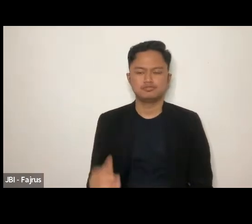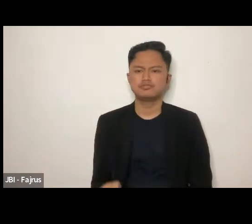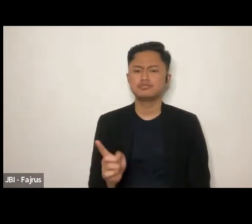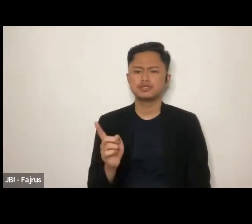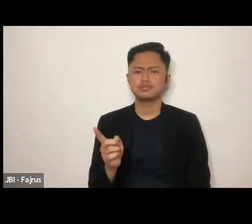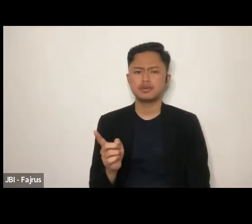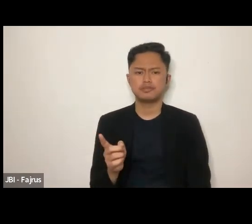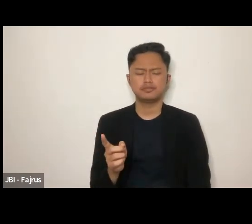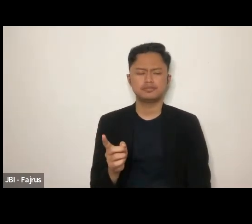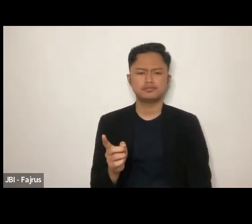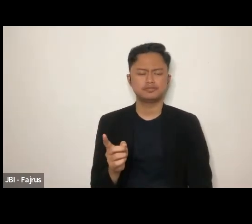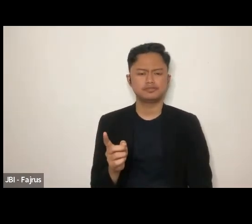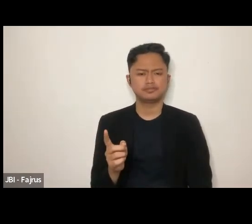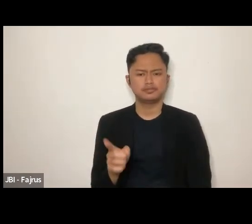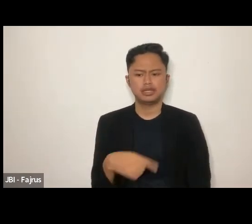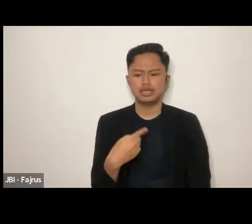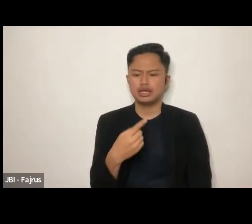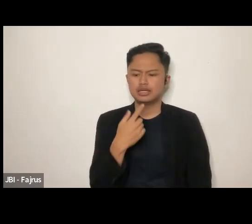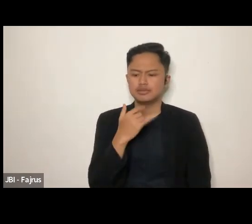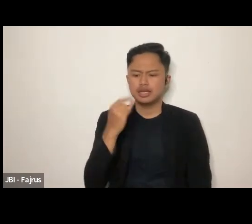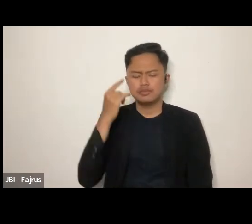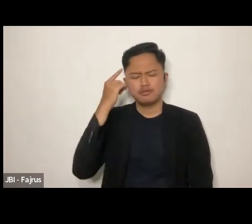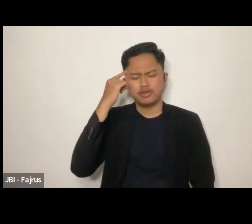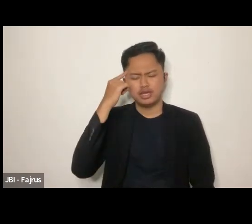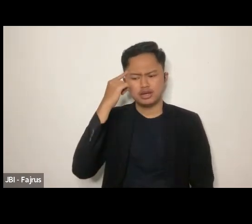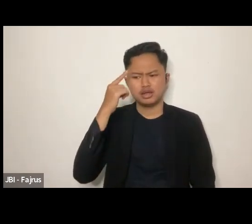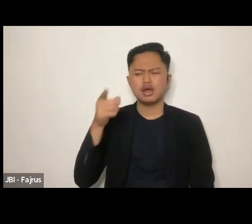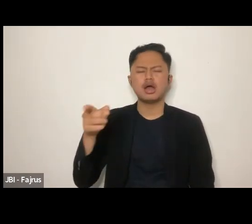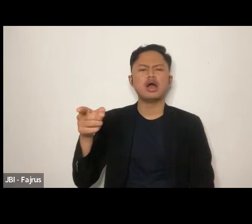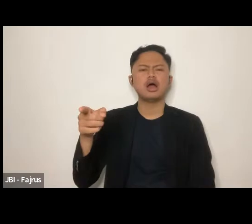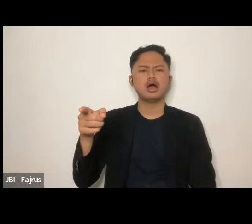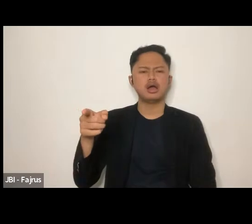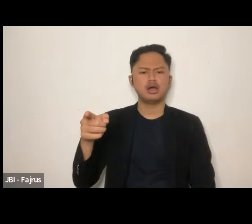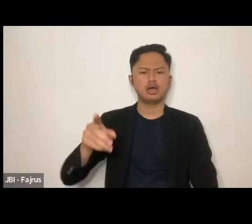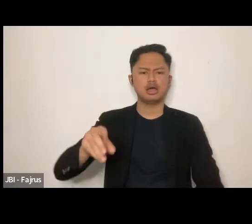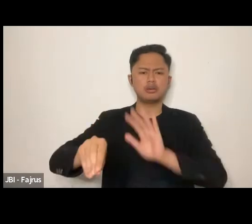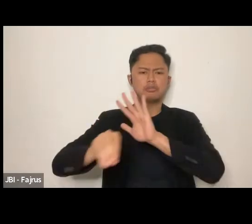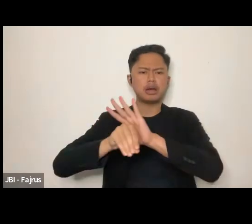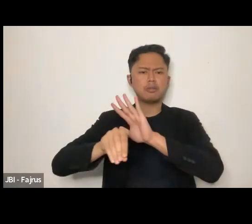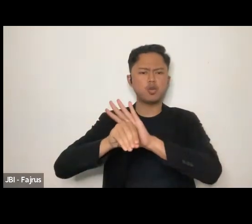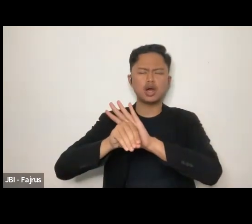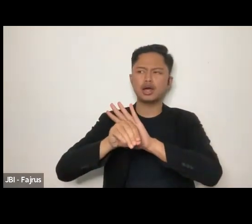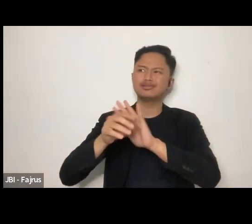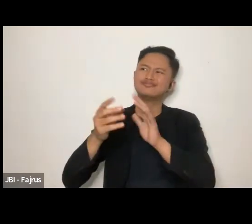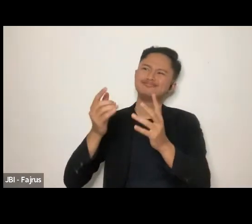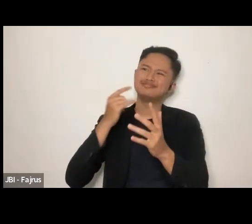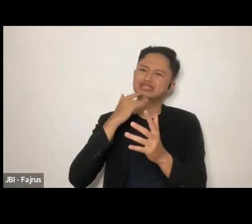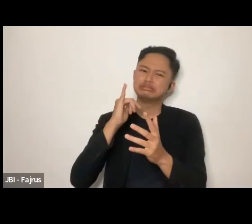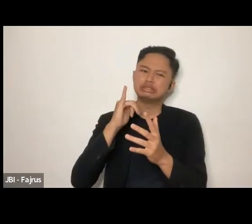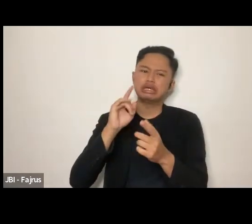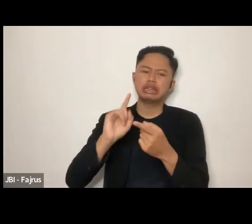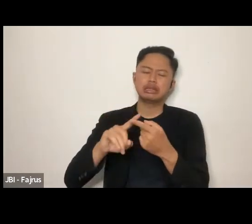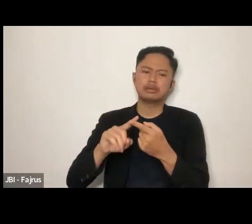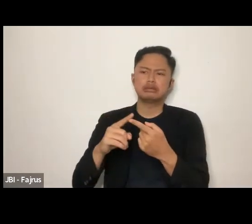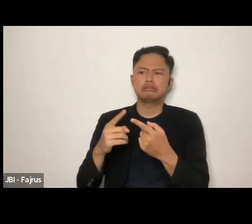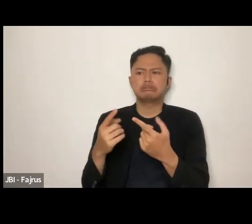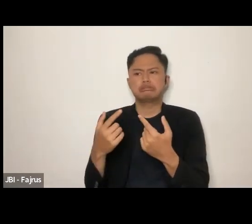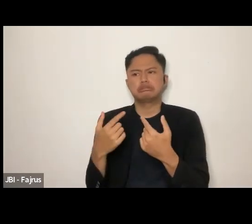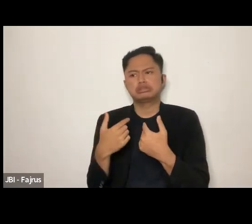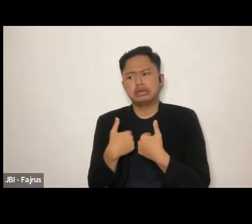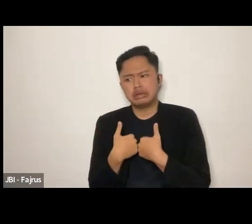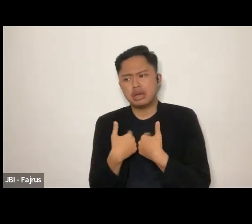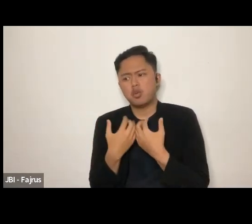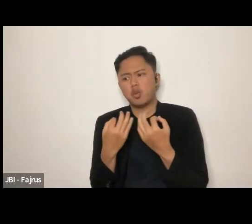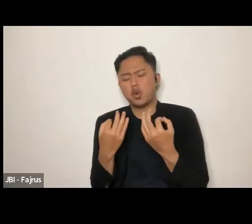because we tend to think that Papua is like a friend of mine, a very good friend of mine, Philip